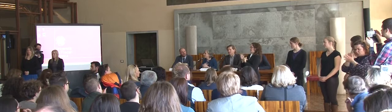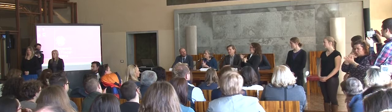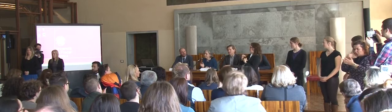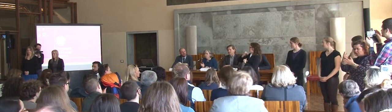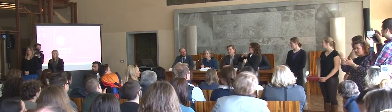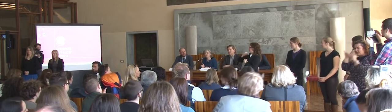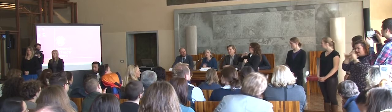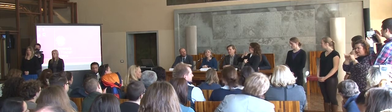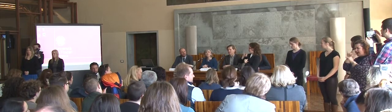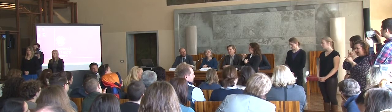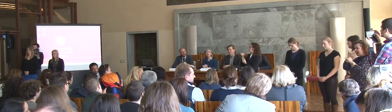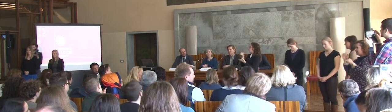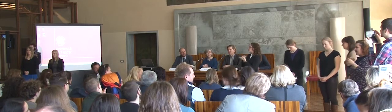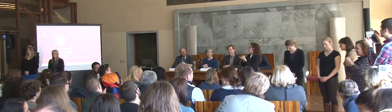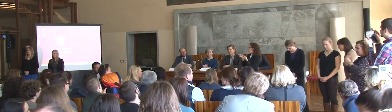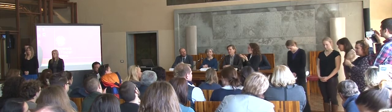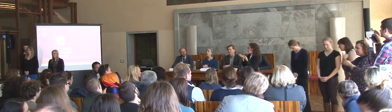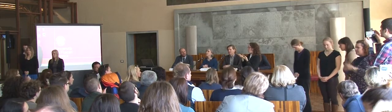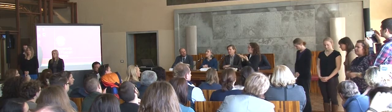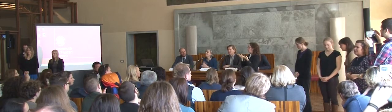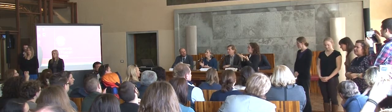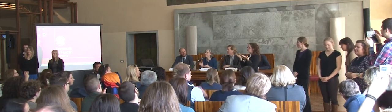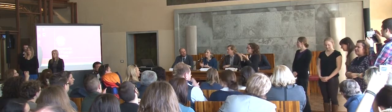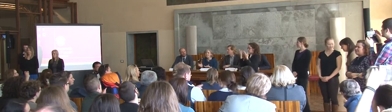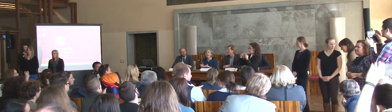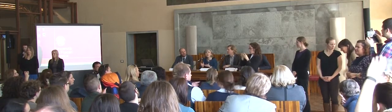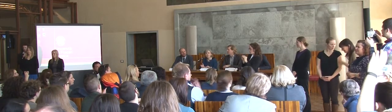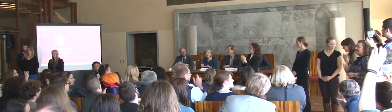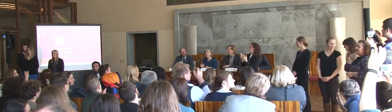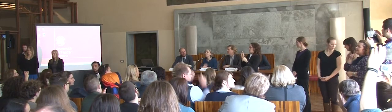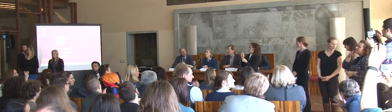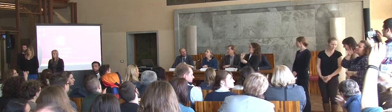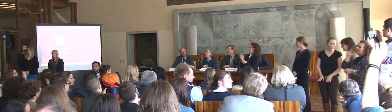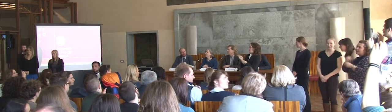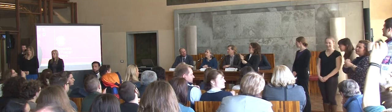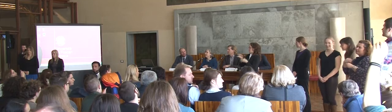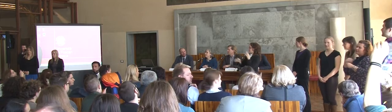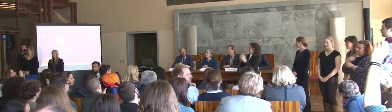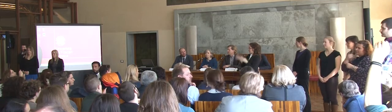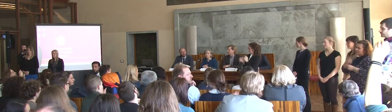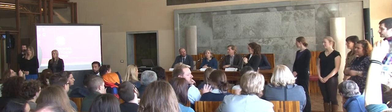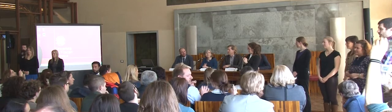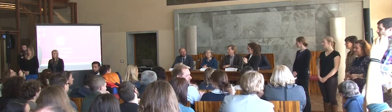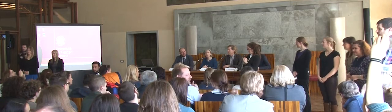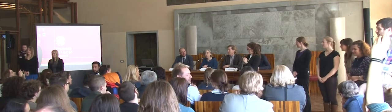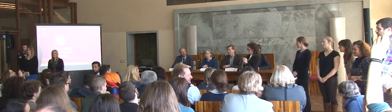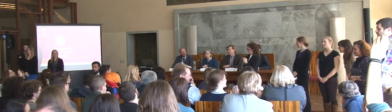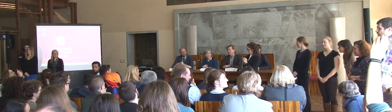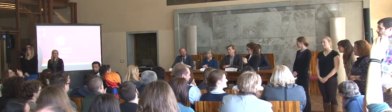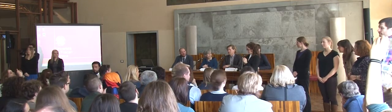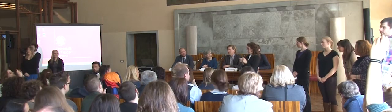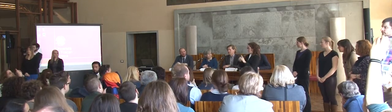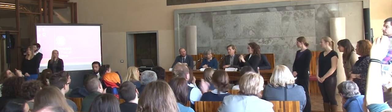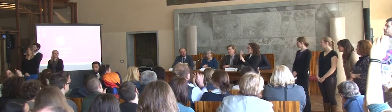immediatamente cos'è il progetto e cosa stanno facendo più di